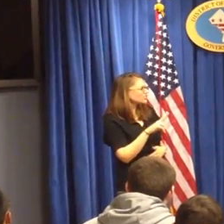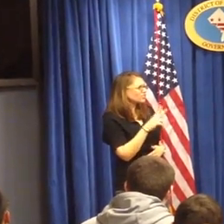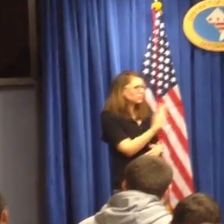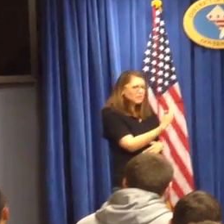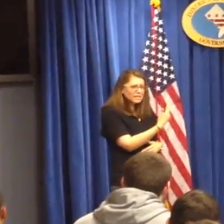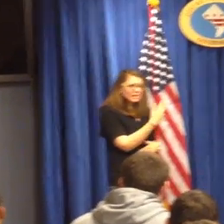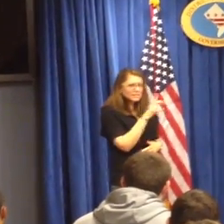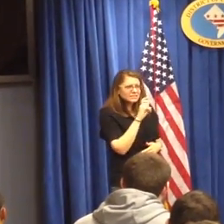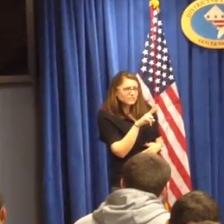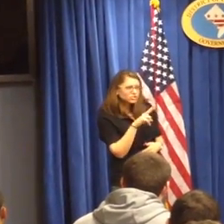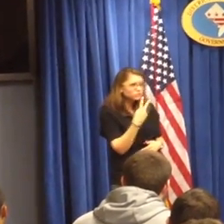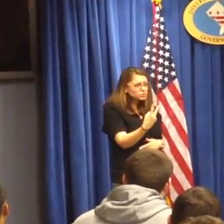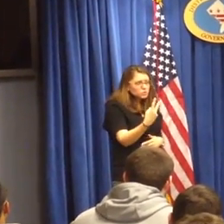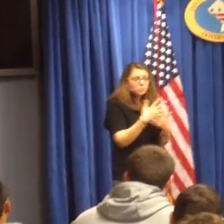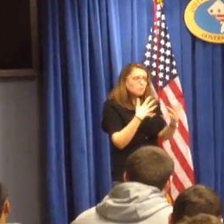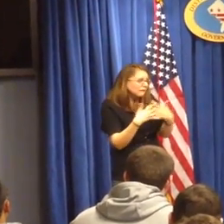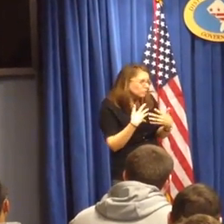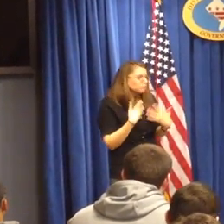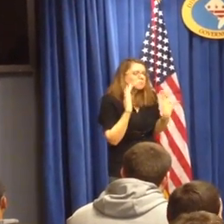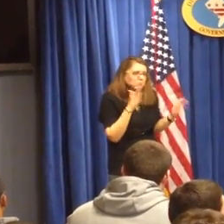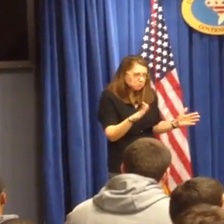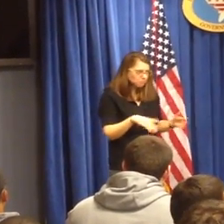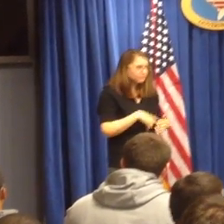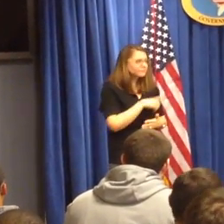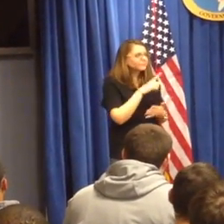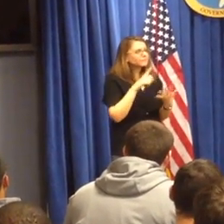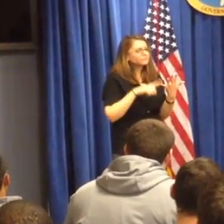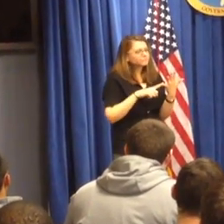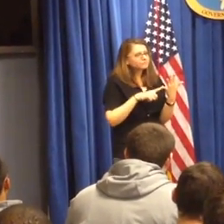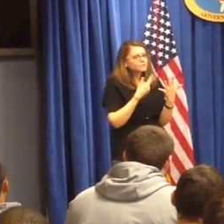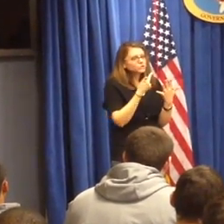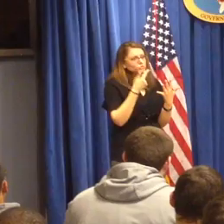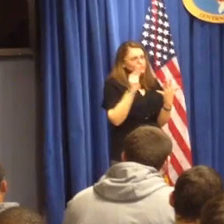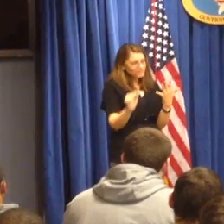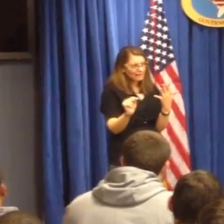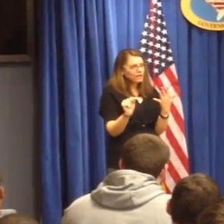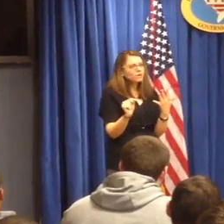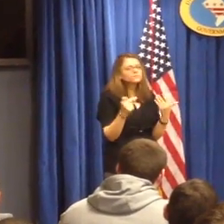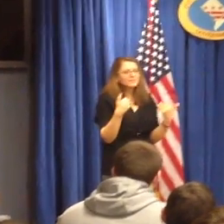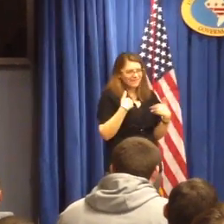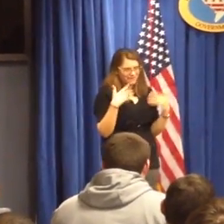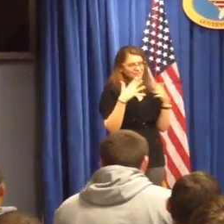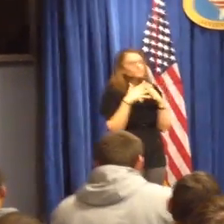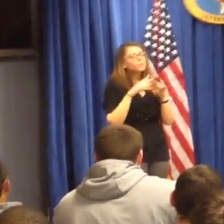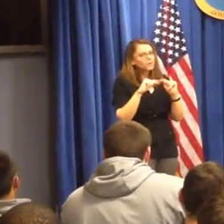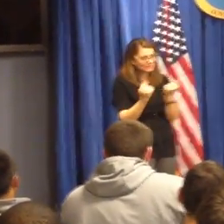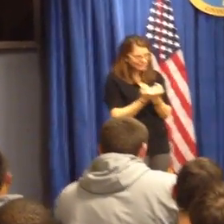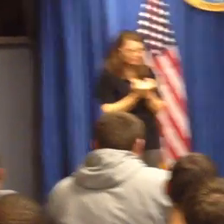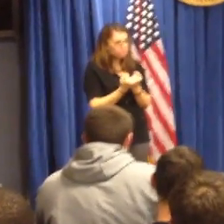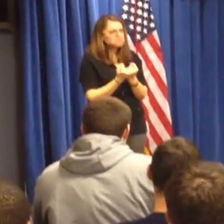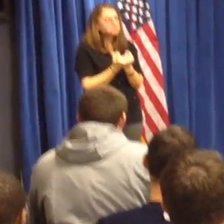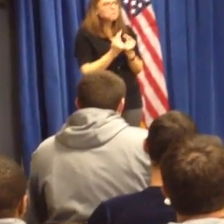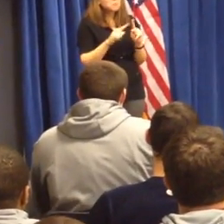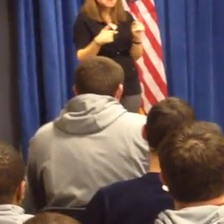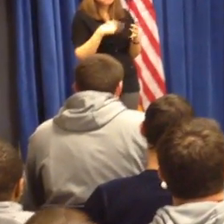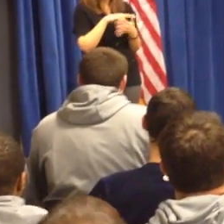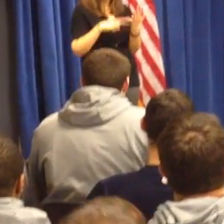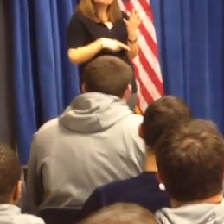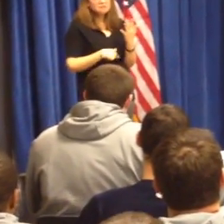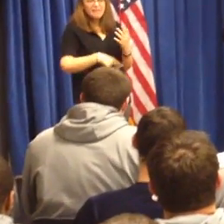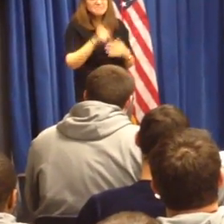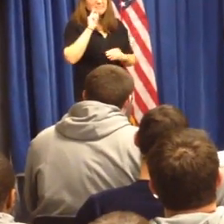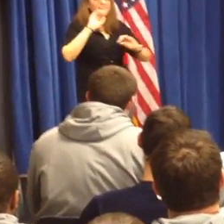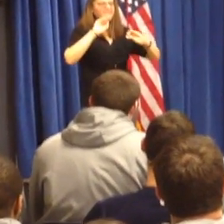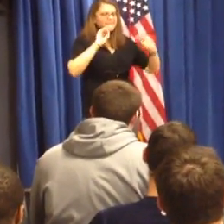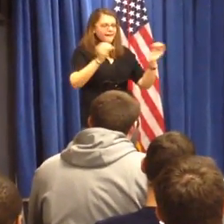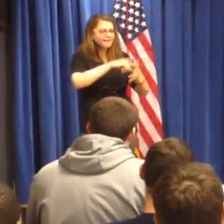Division 3, Division 2, whatever the case may be. Georgetown, which has a football team. But I think none in the District